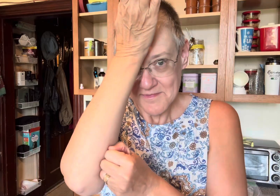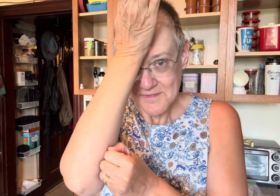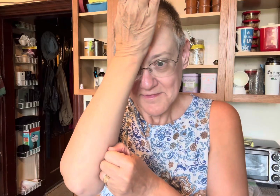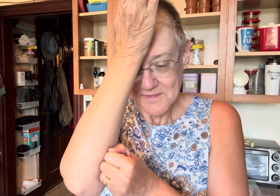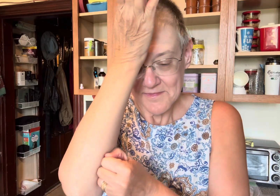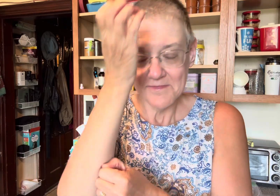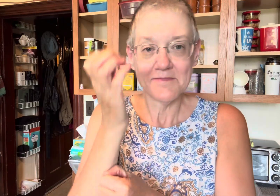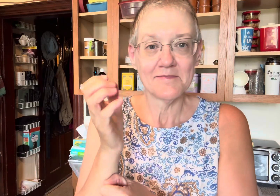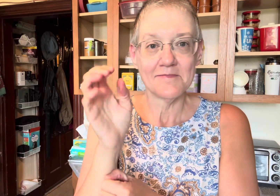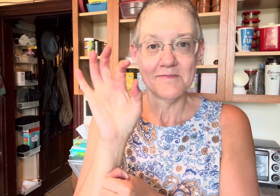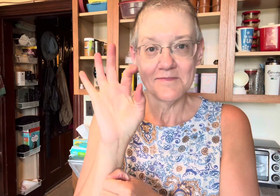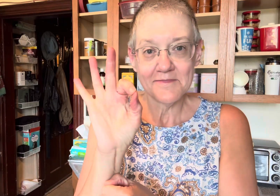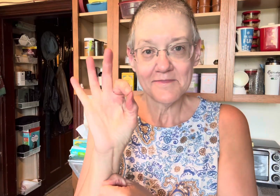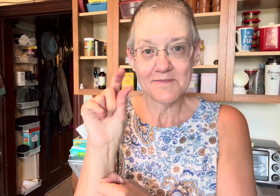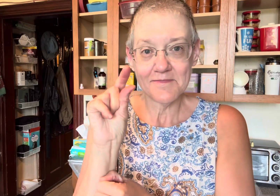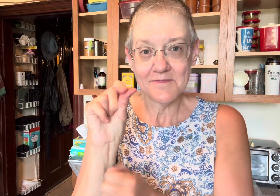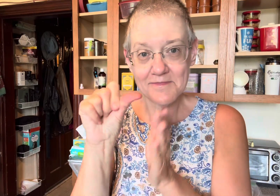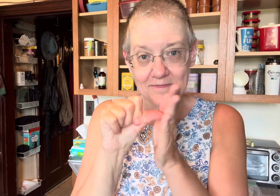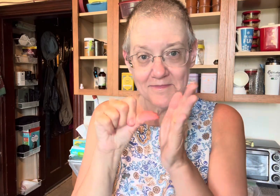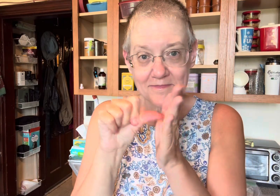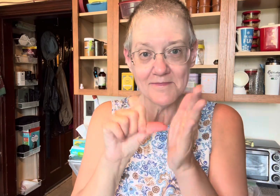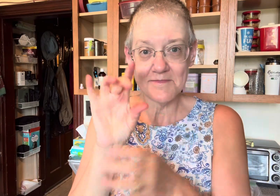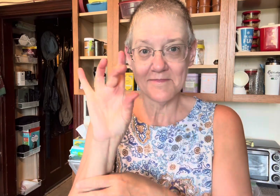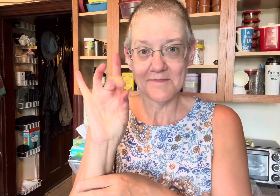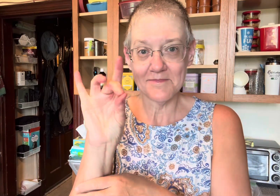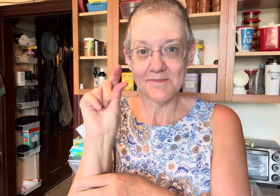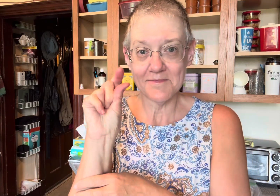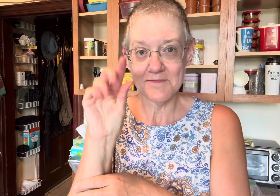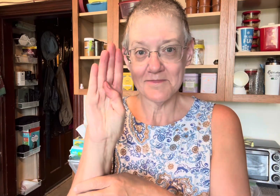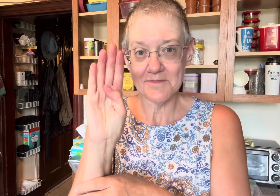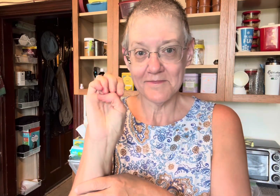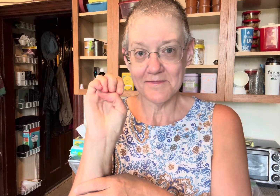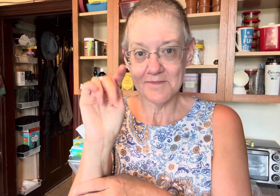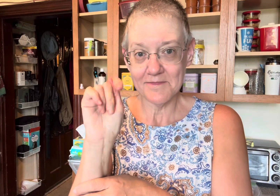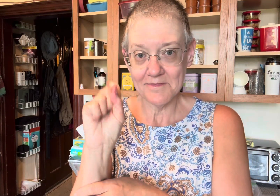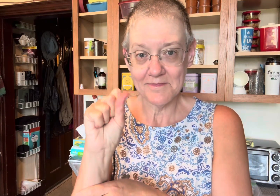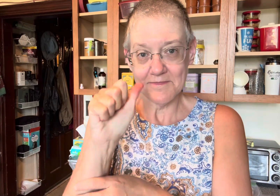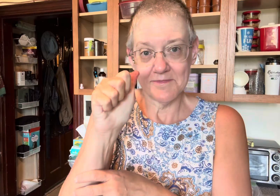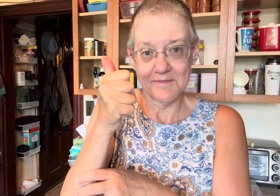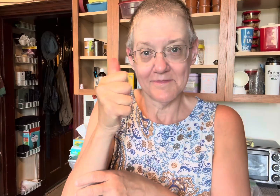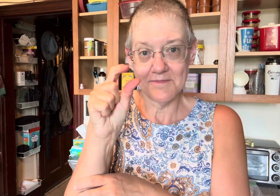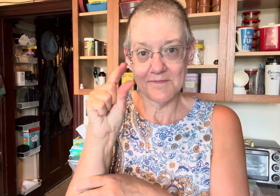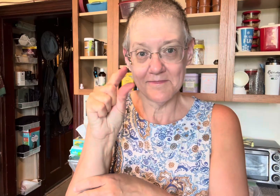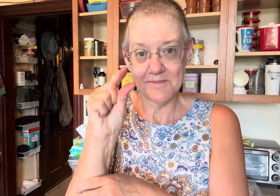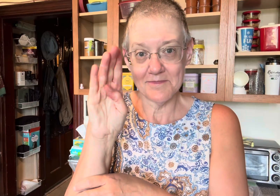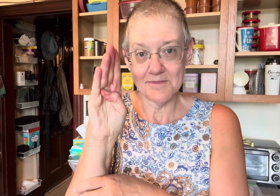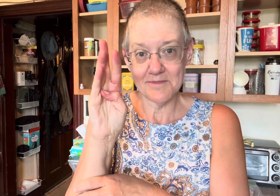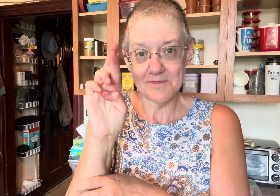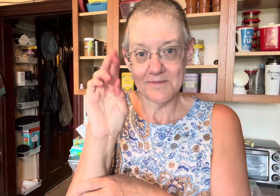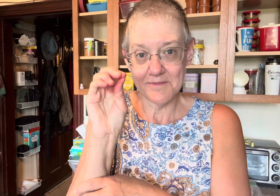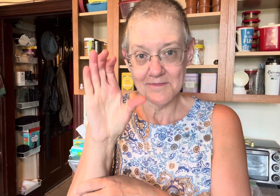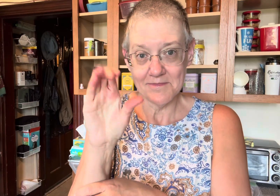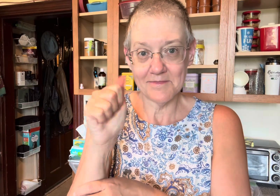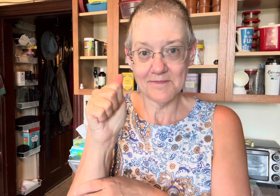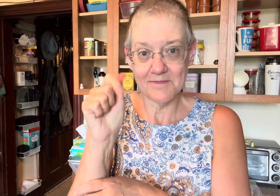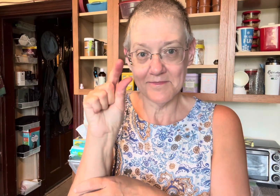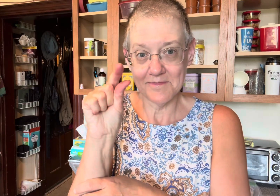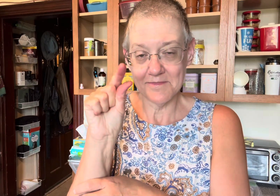red cabbage, 9 grams of carrots, 8 grams of beets, 10 grams of broccoli, and